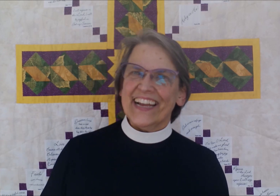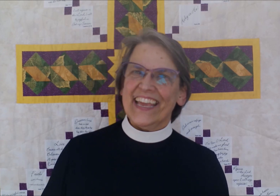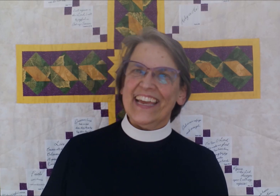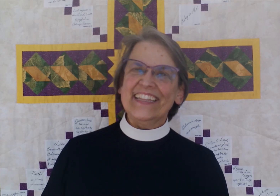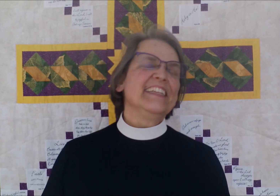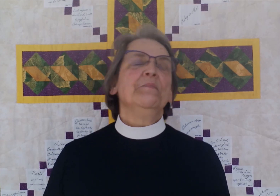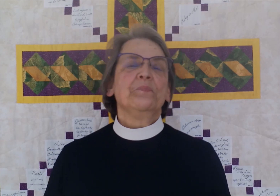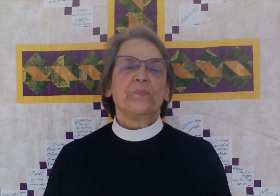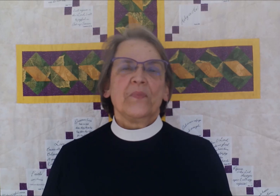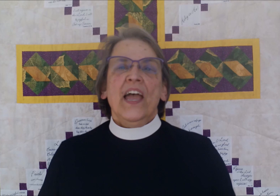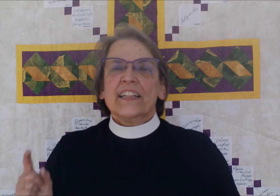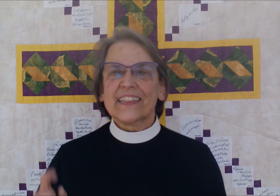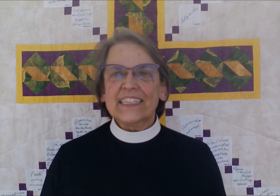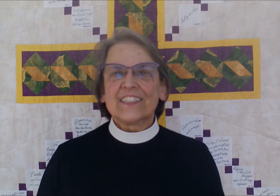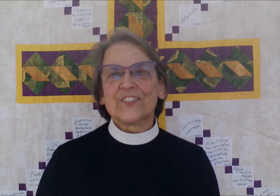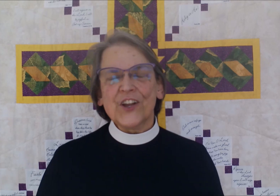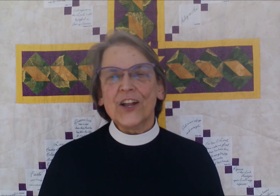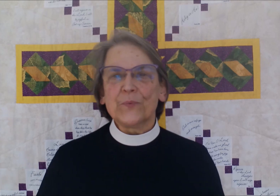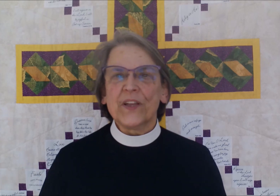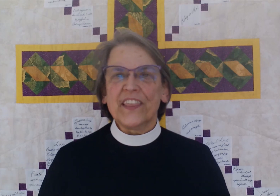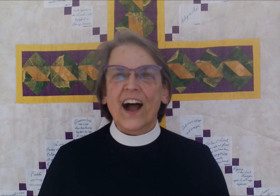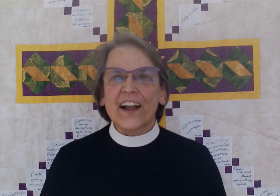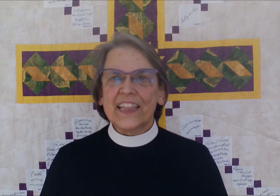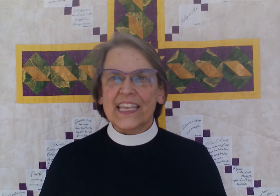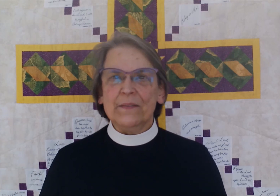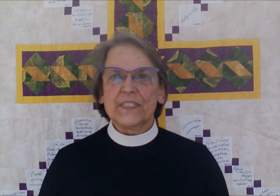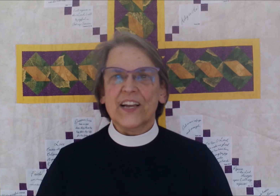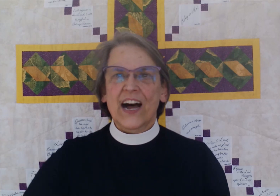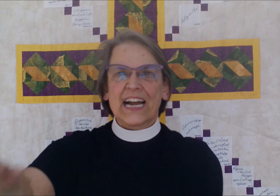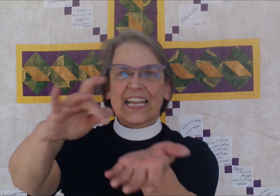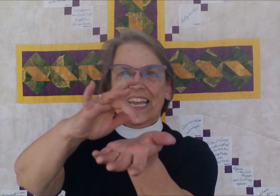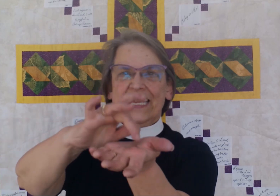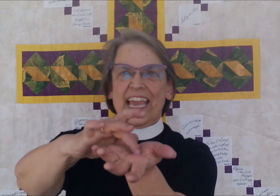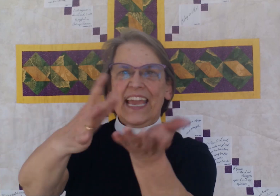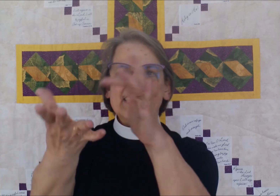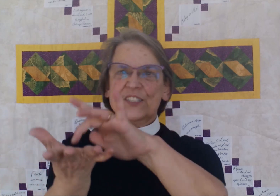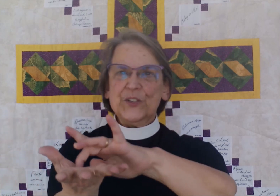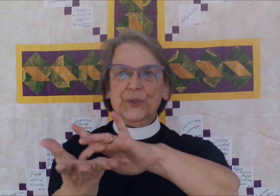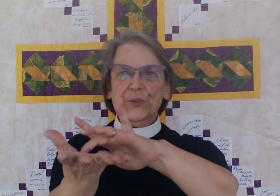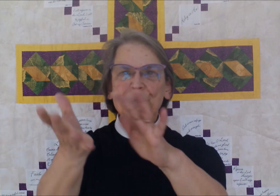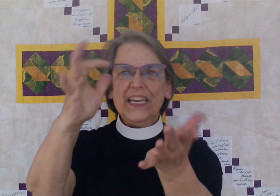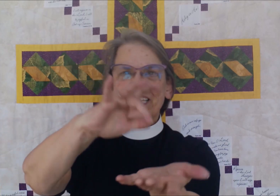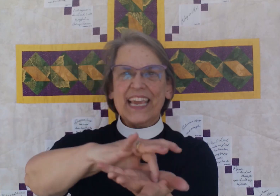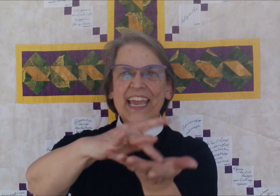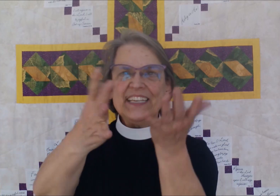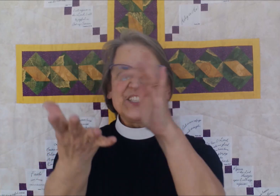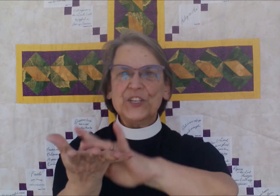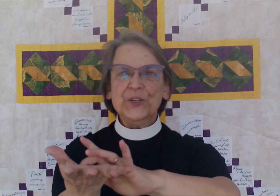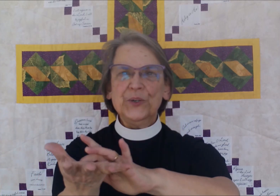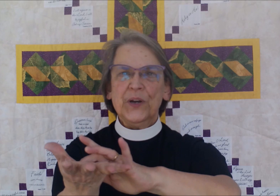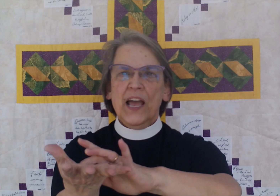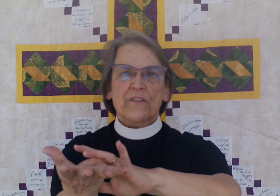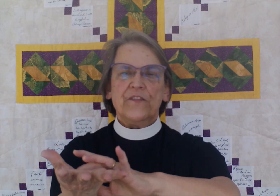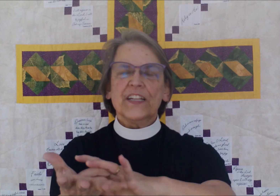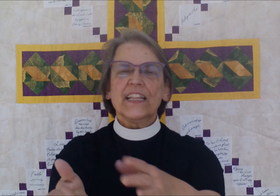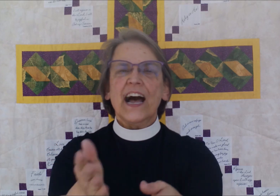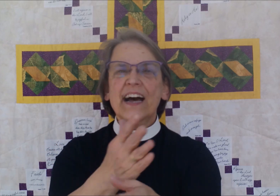again. Let's start with our theme song. Yesu, Yesu, fill us